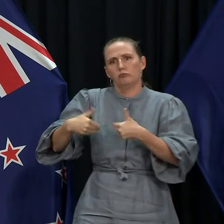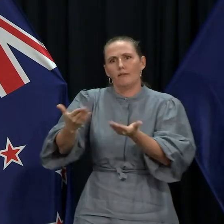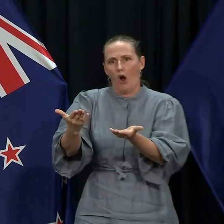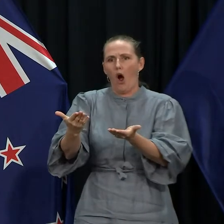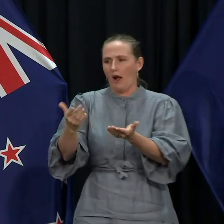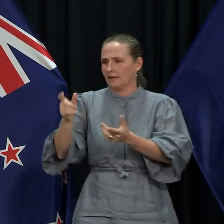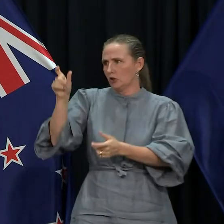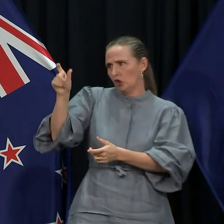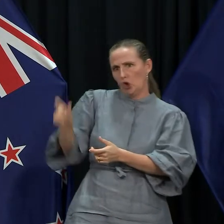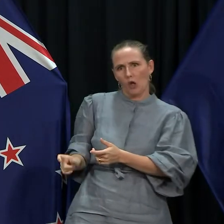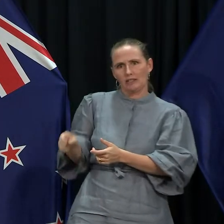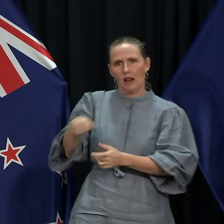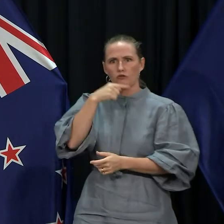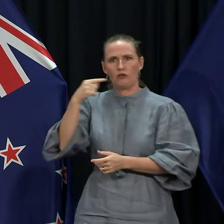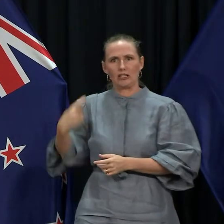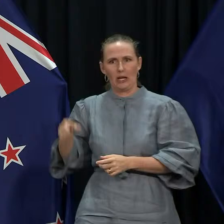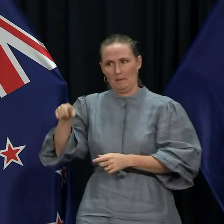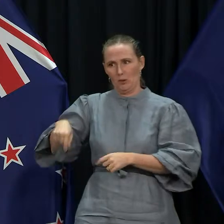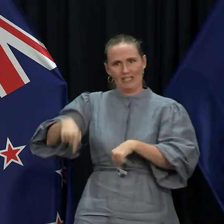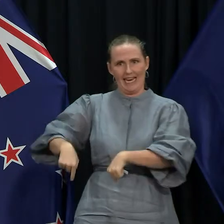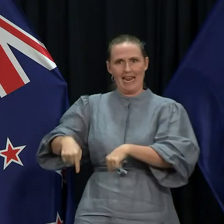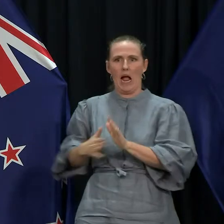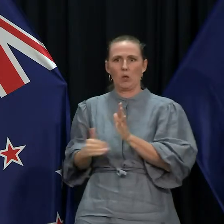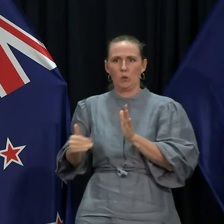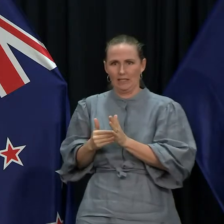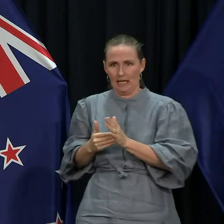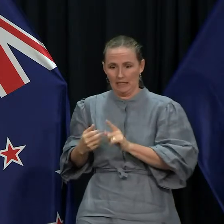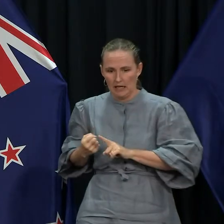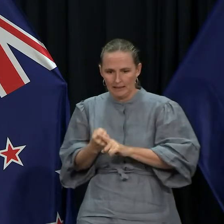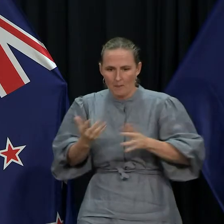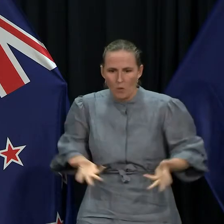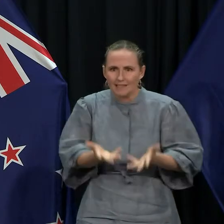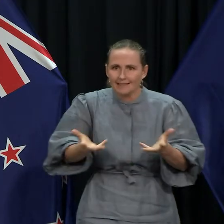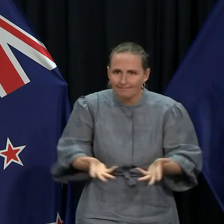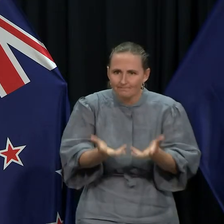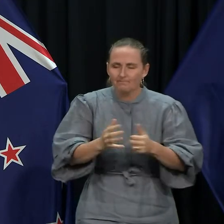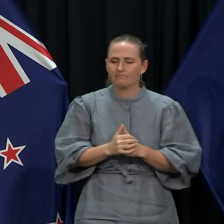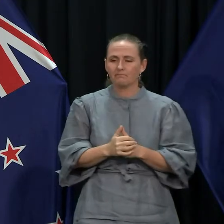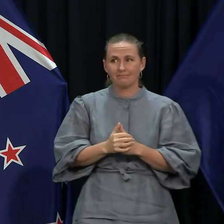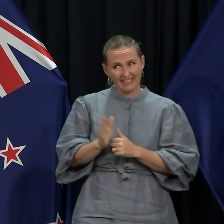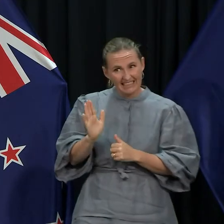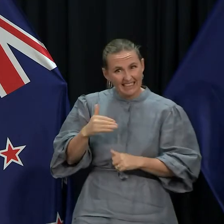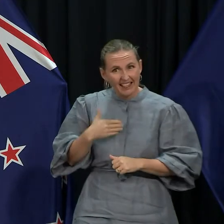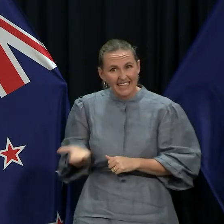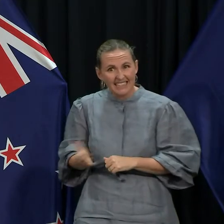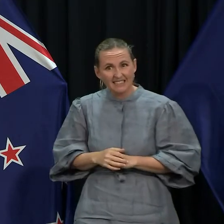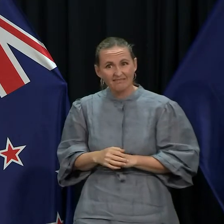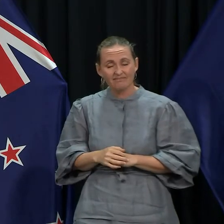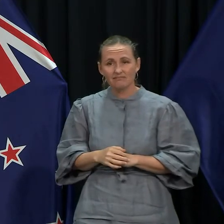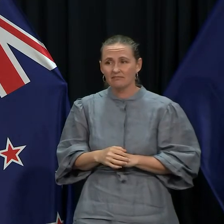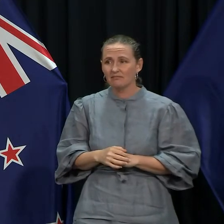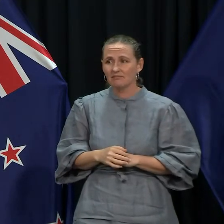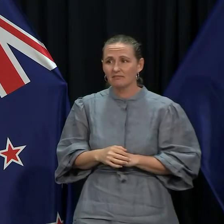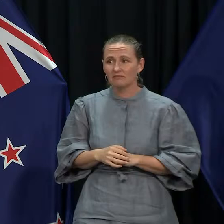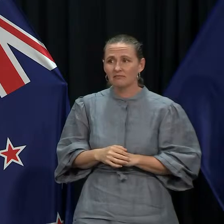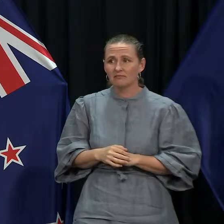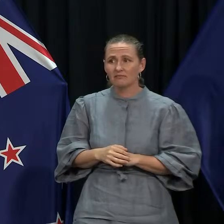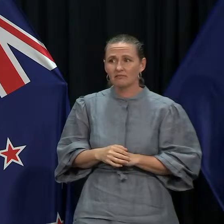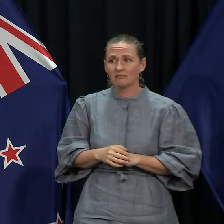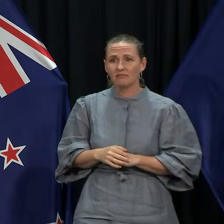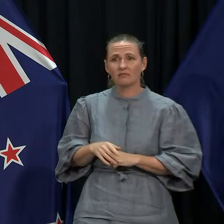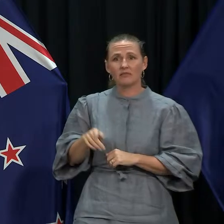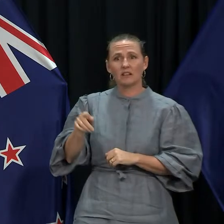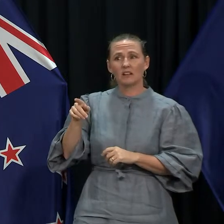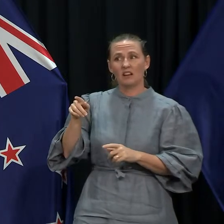I mean, how much need is there for that? And at what point do you say this just, you know, becomes actually an action